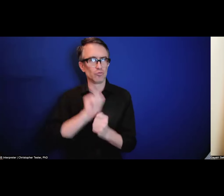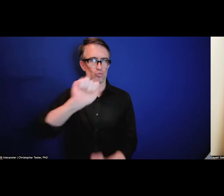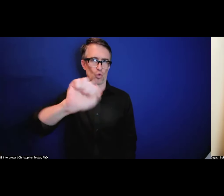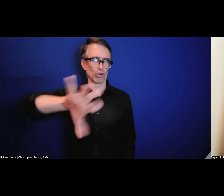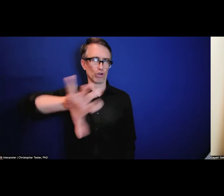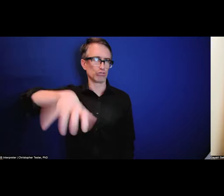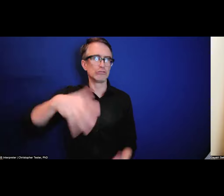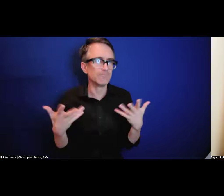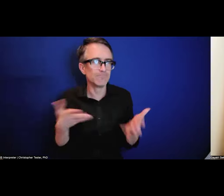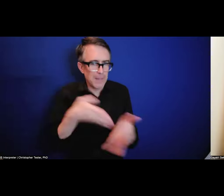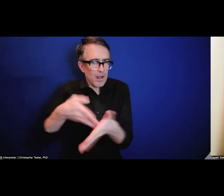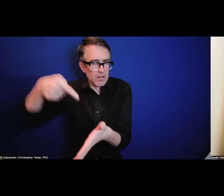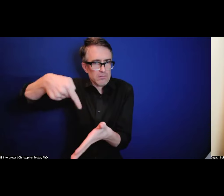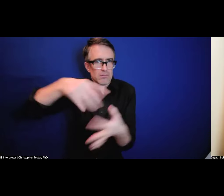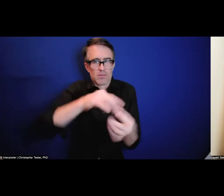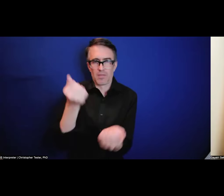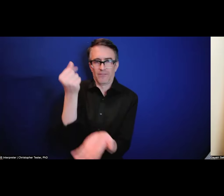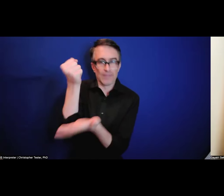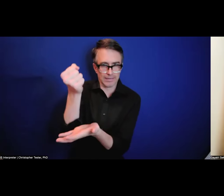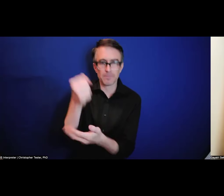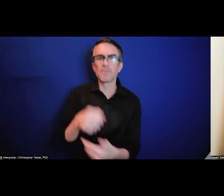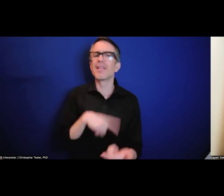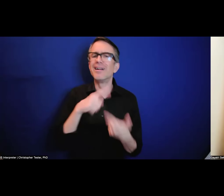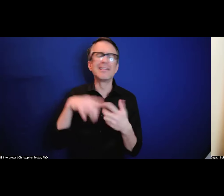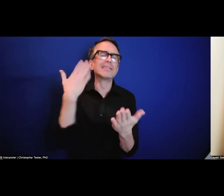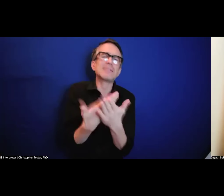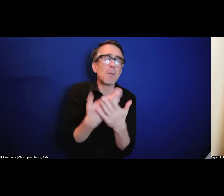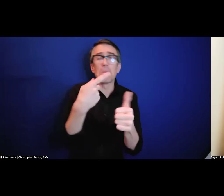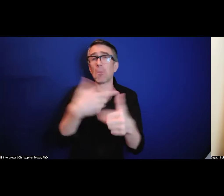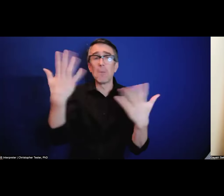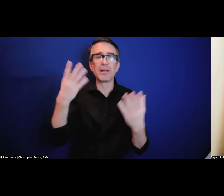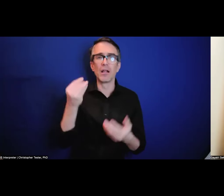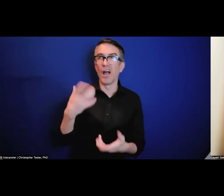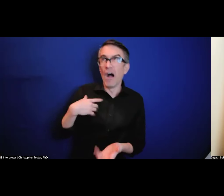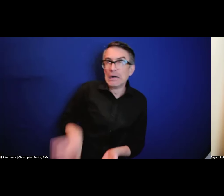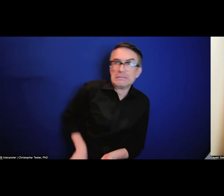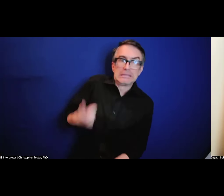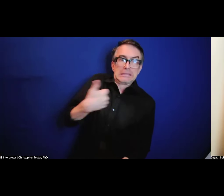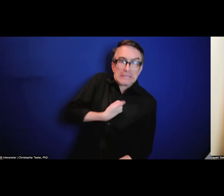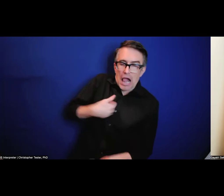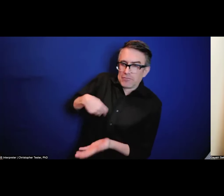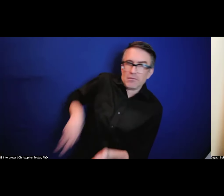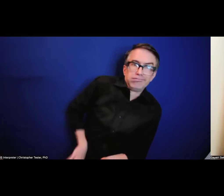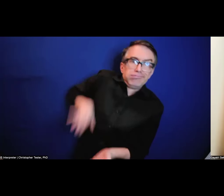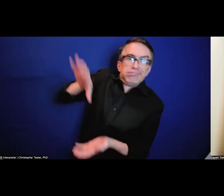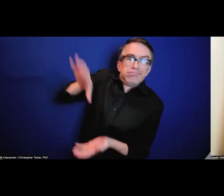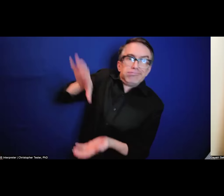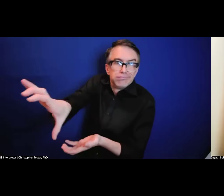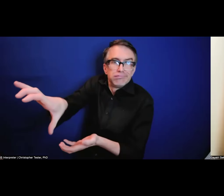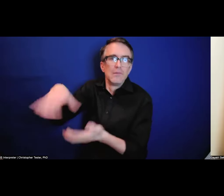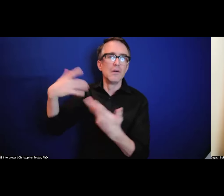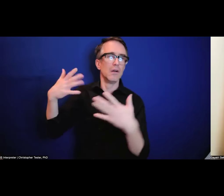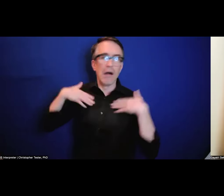lack of costing and budgeting for government programs, high transportation or